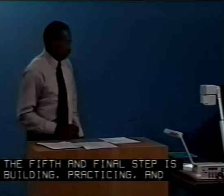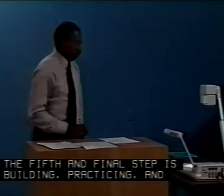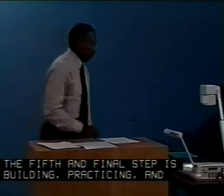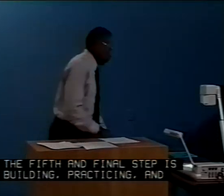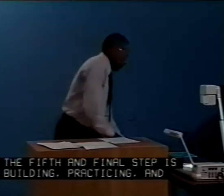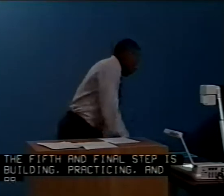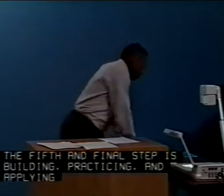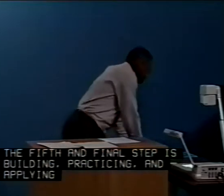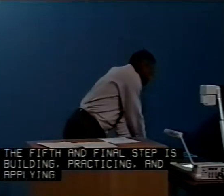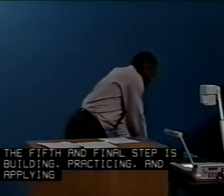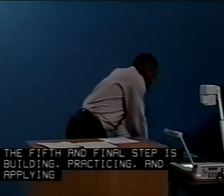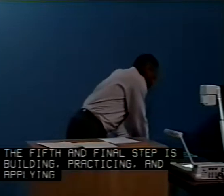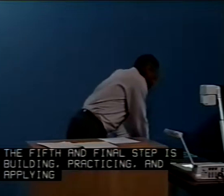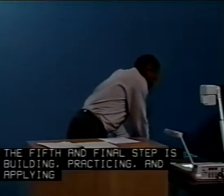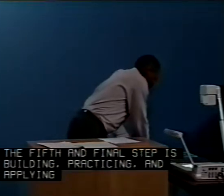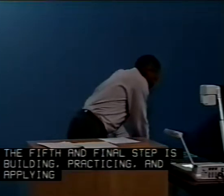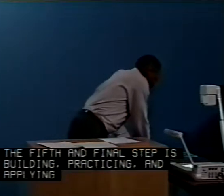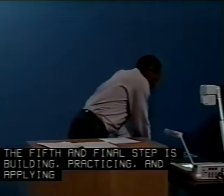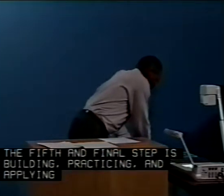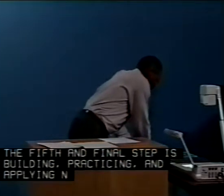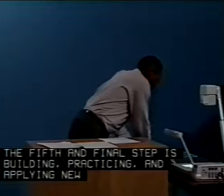and interaction skills.